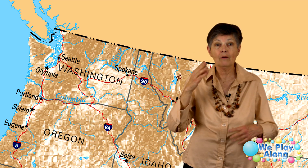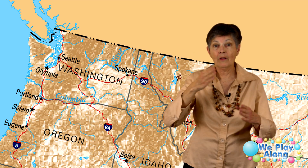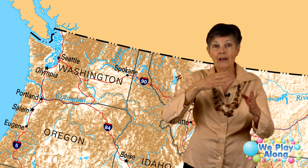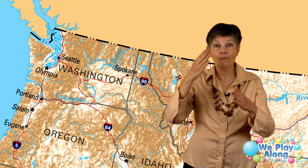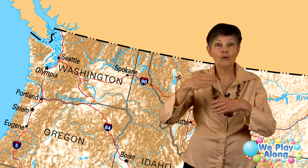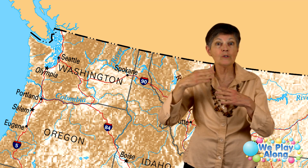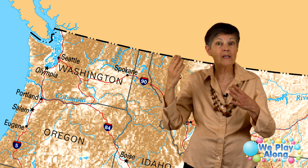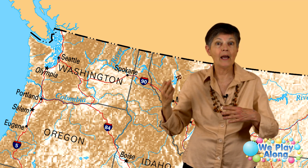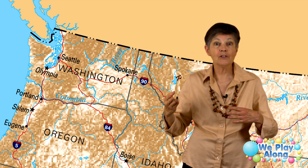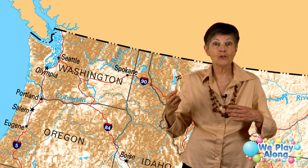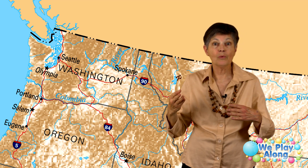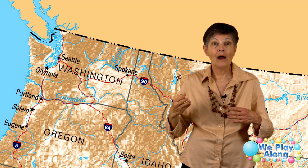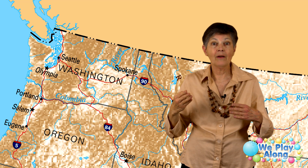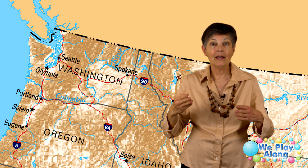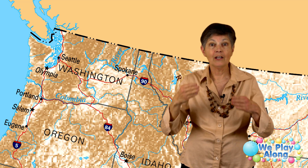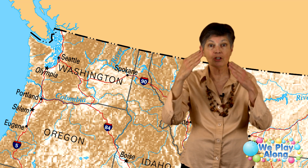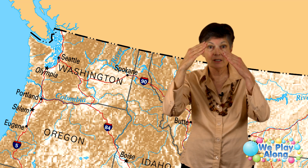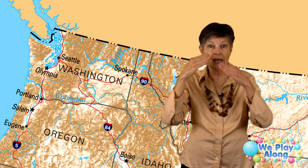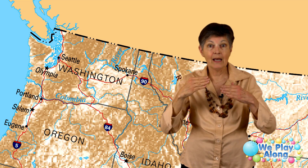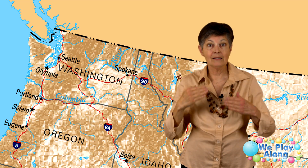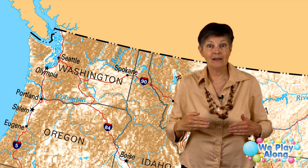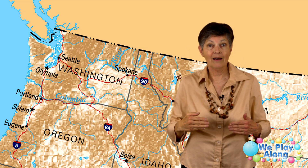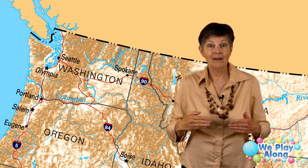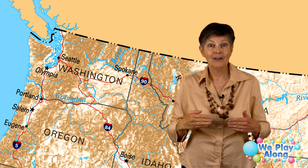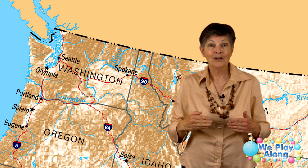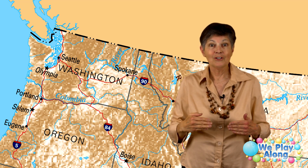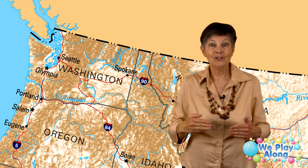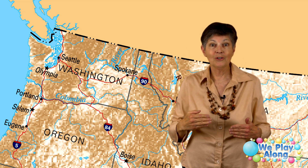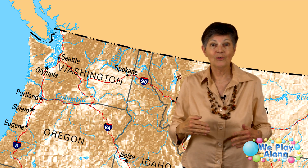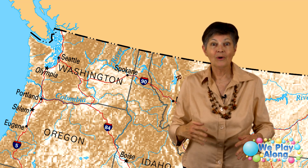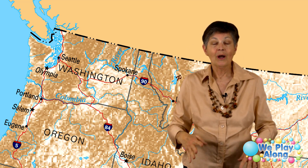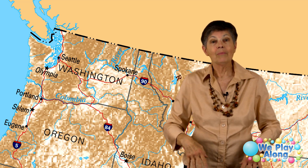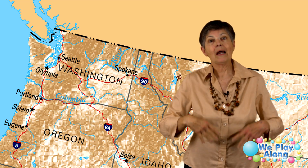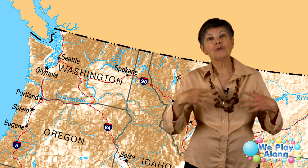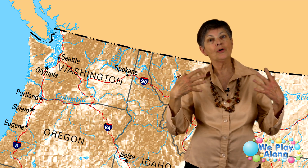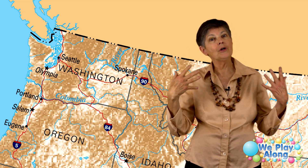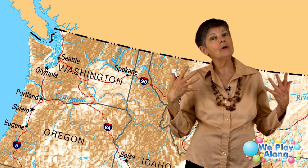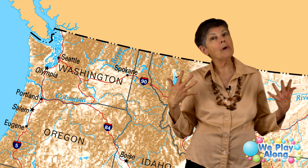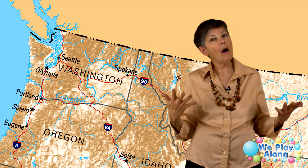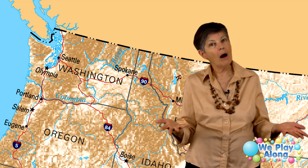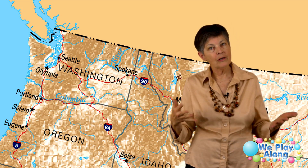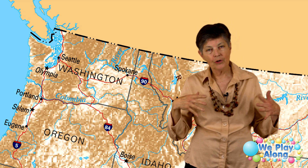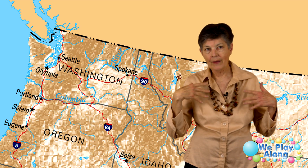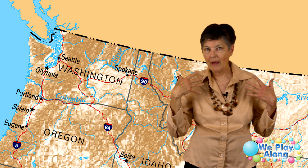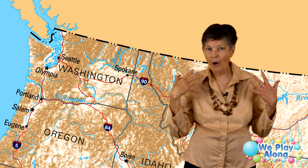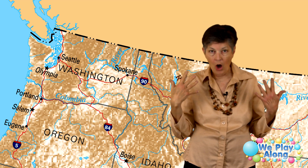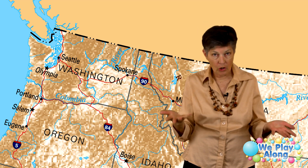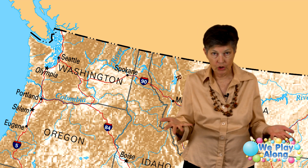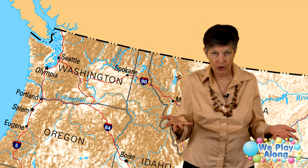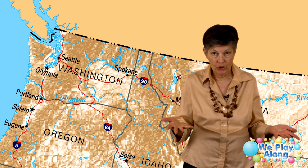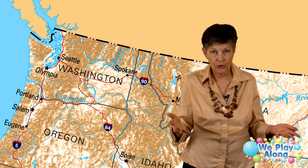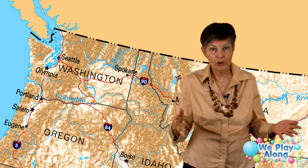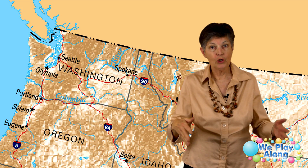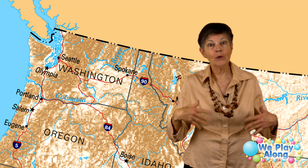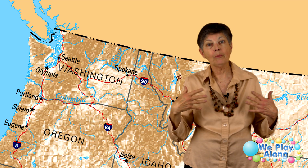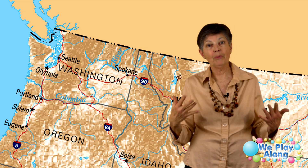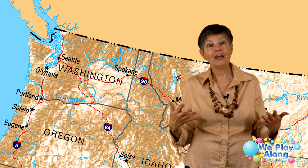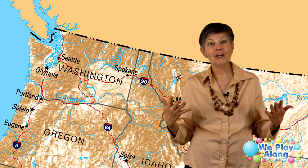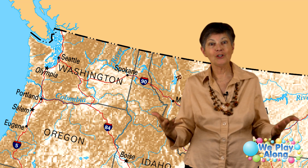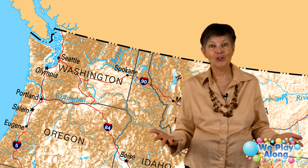like a few signs throughout each stanza to do. But I'm showing them all to you so you can pick and